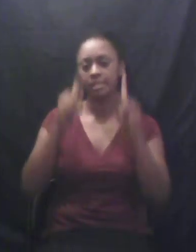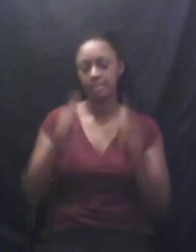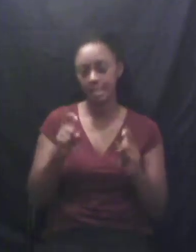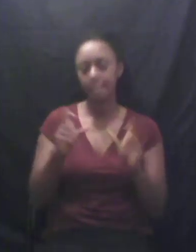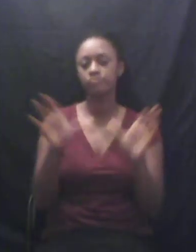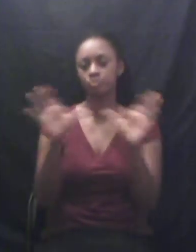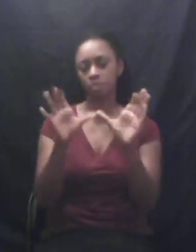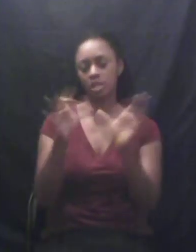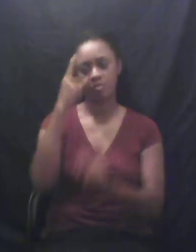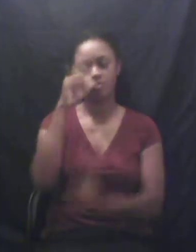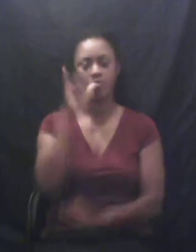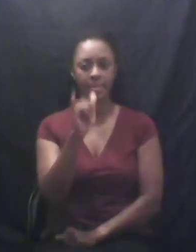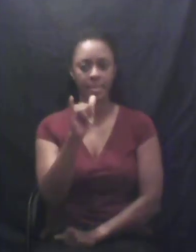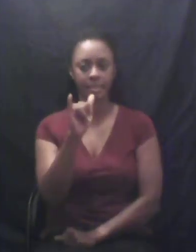where they would be available.